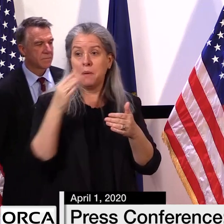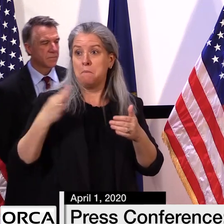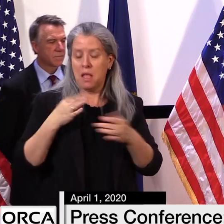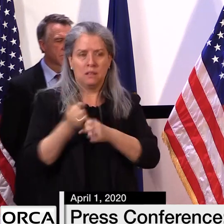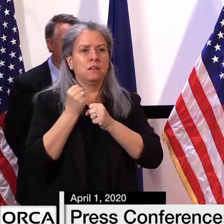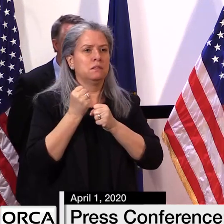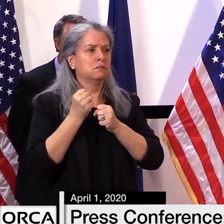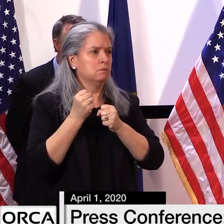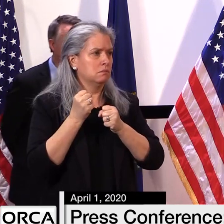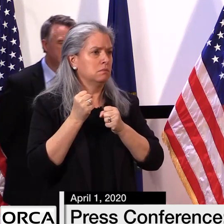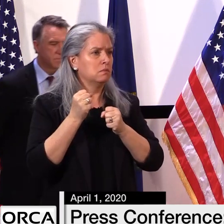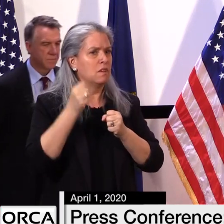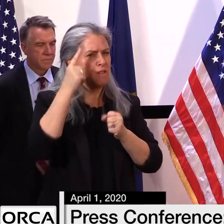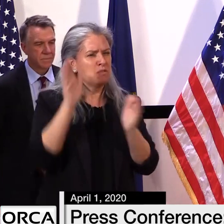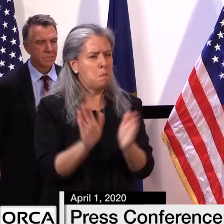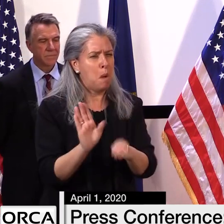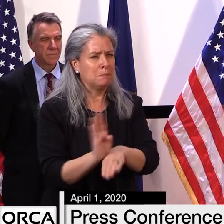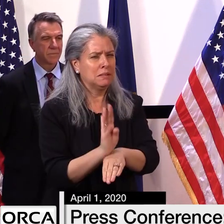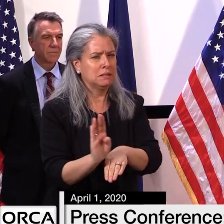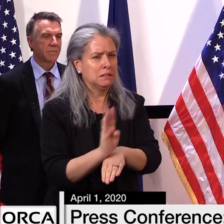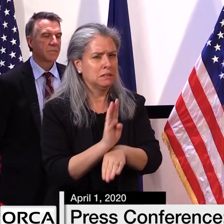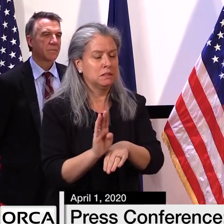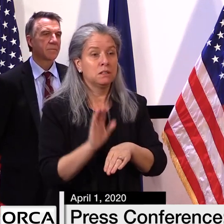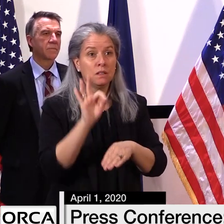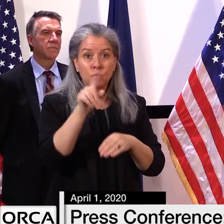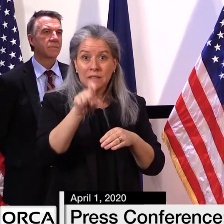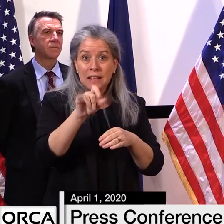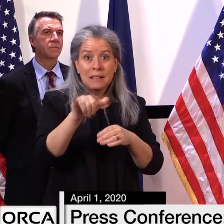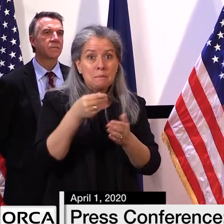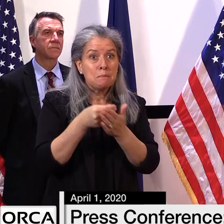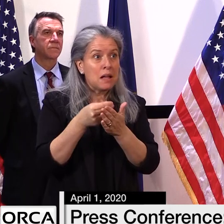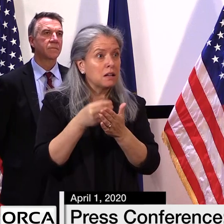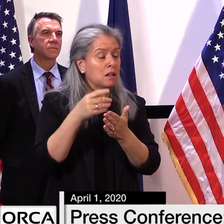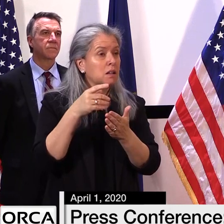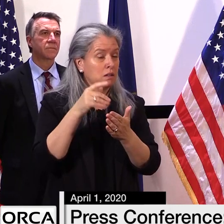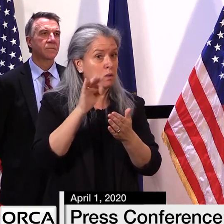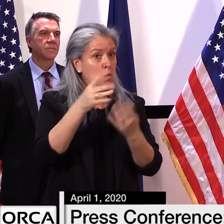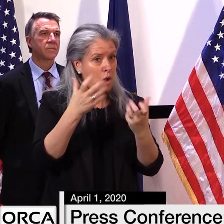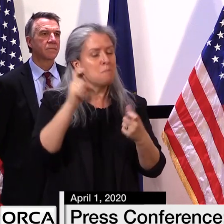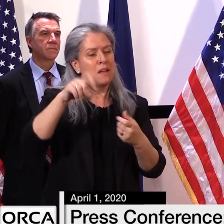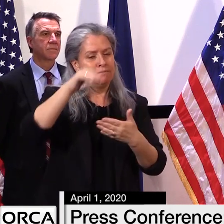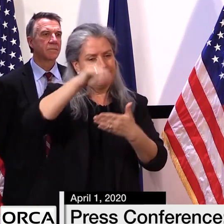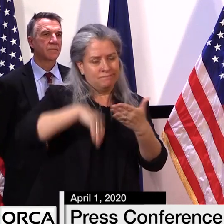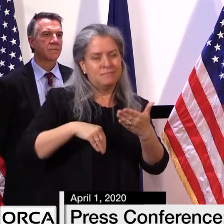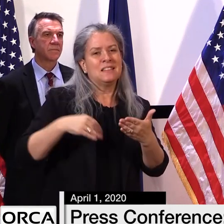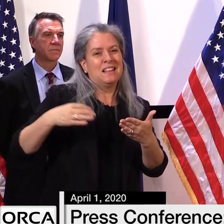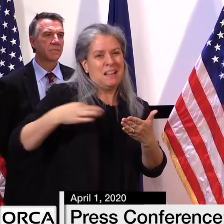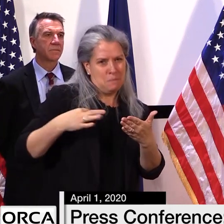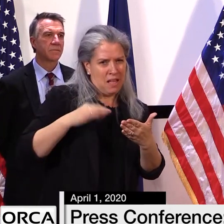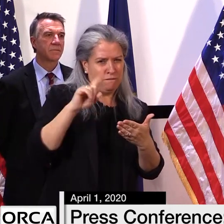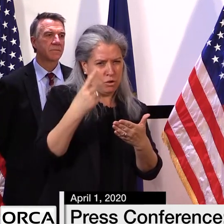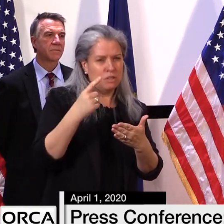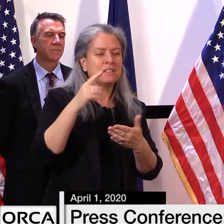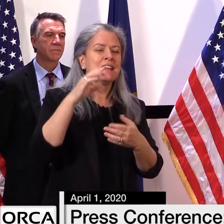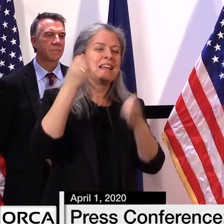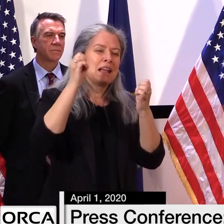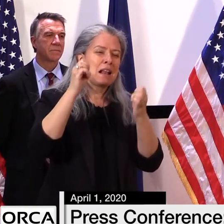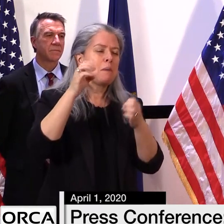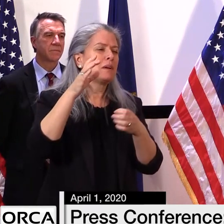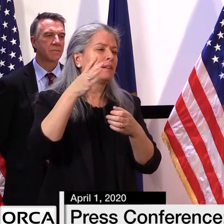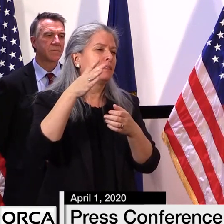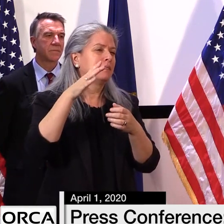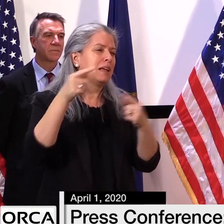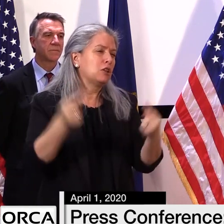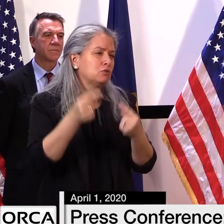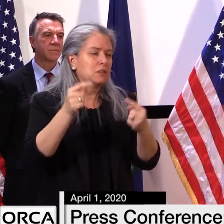applying. To access the advance, you must first apply for the Economic Injury Disaster Loan and then request